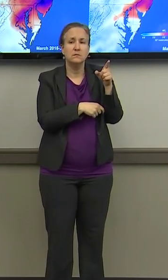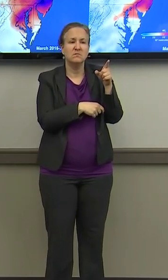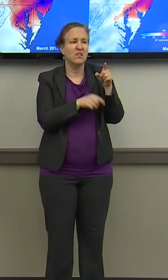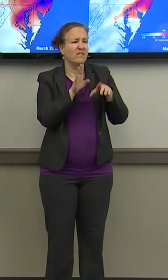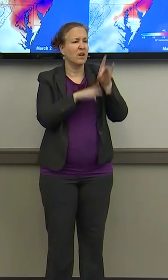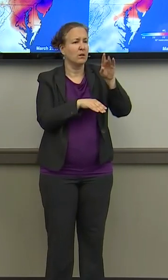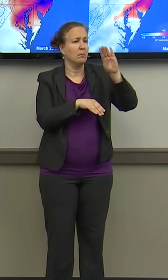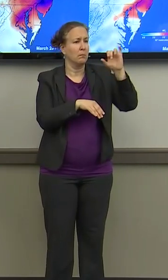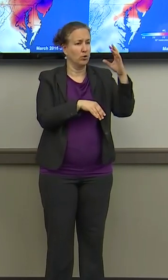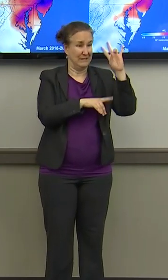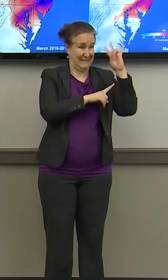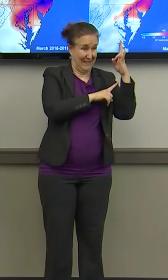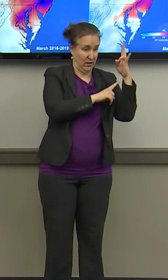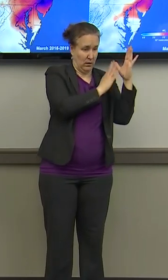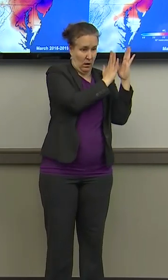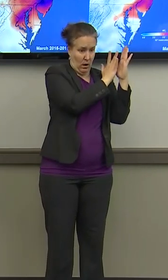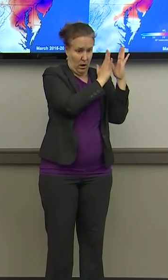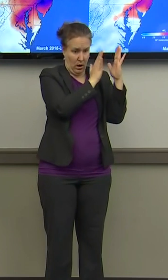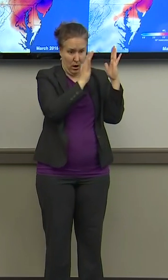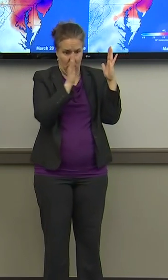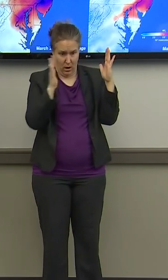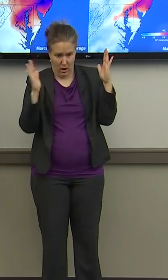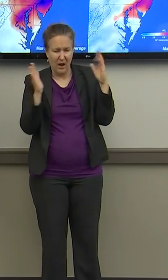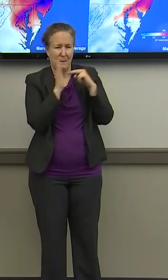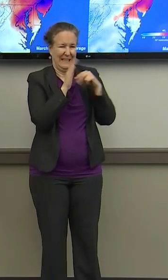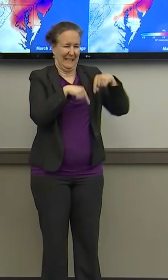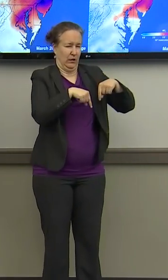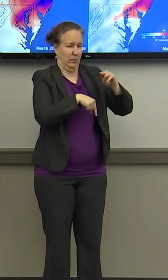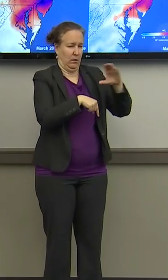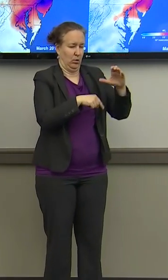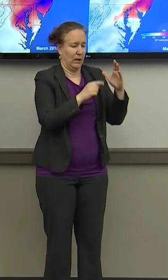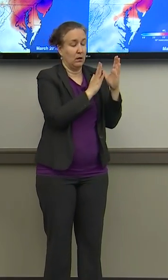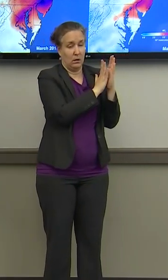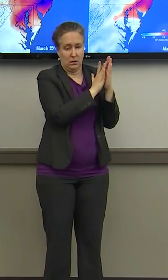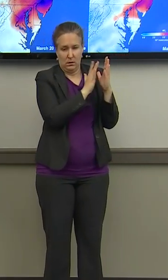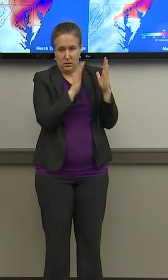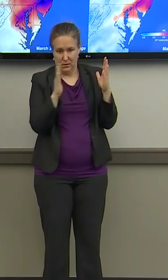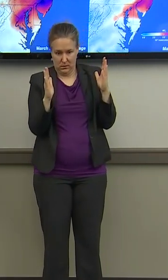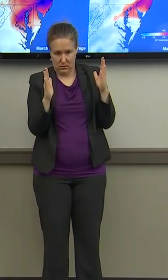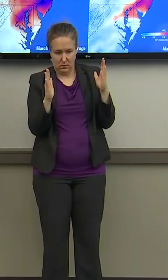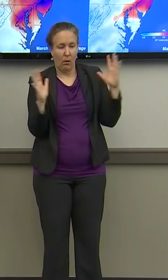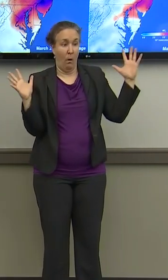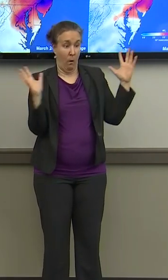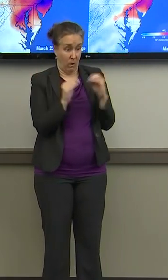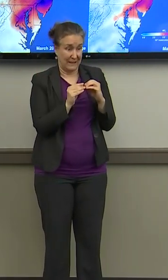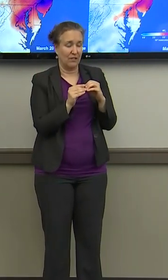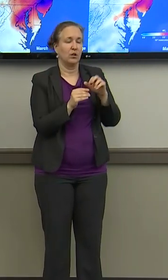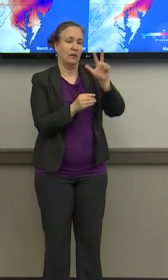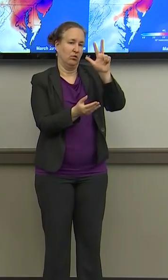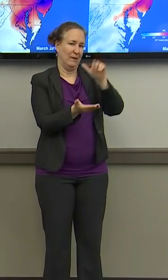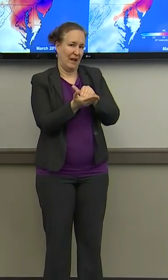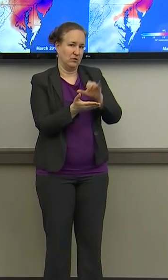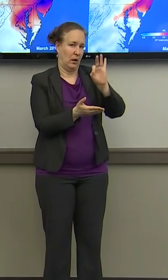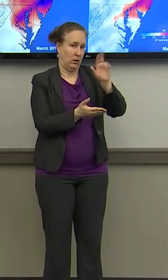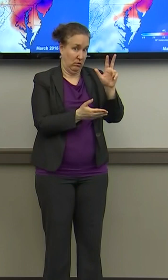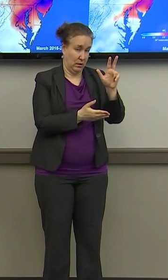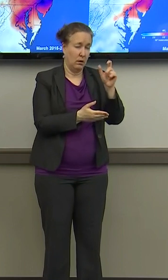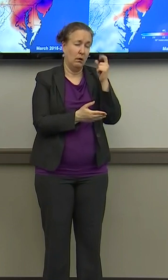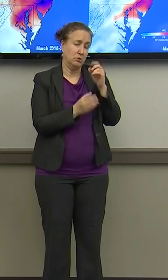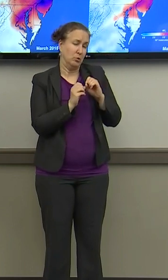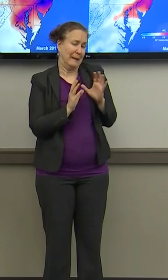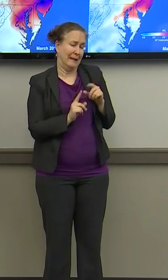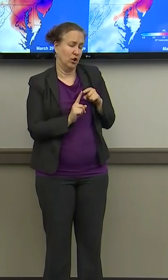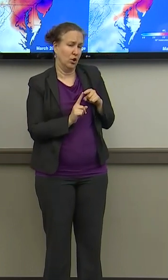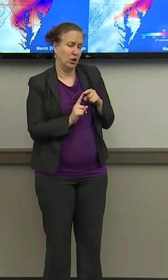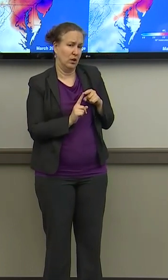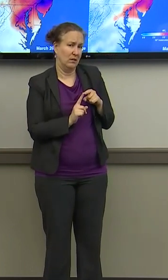discovered on March 7th in Montgomery County are 3,093. But to be clear, that's